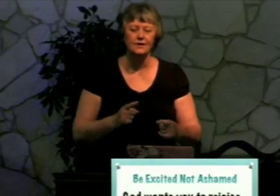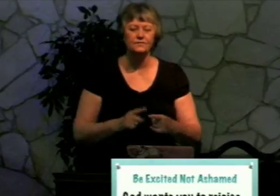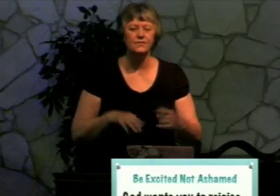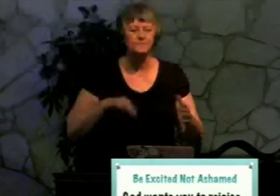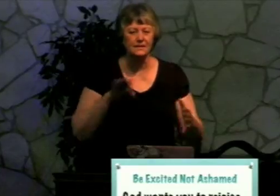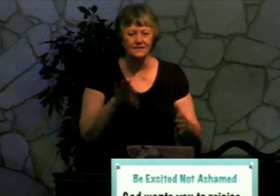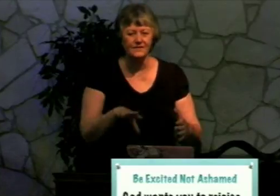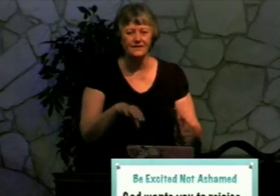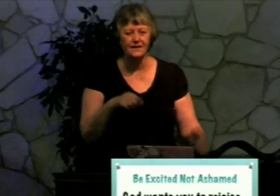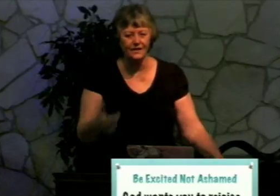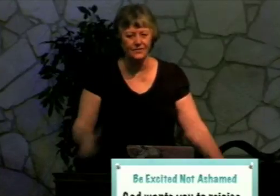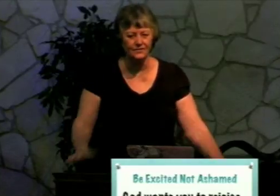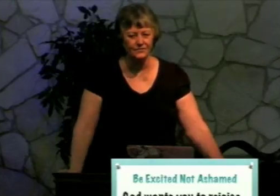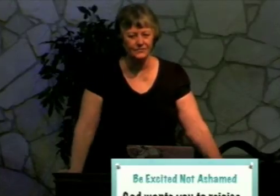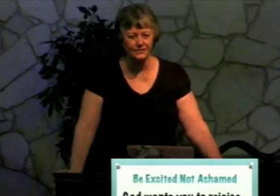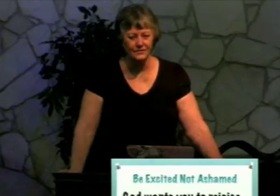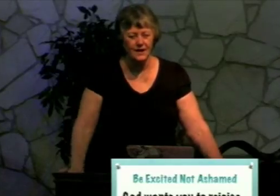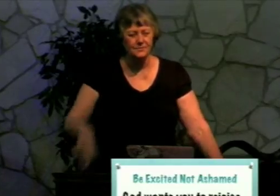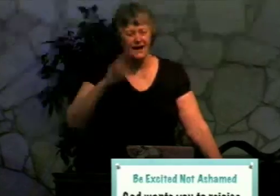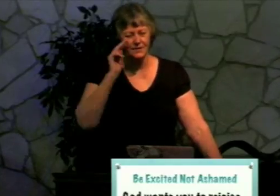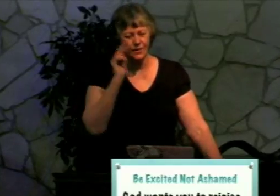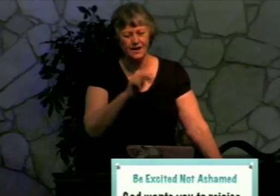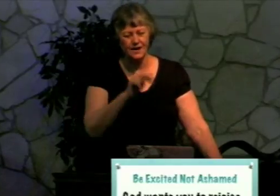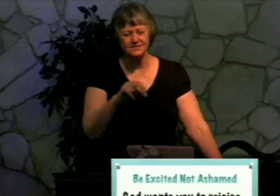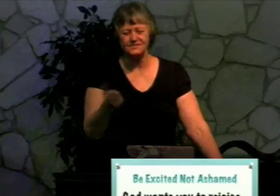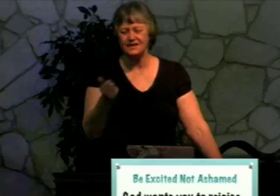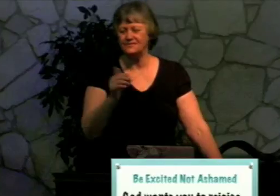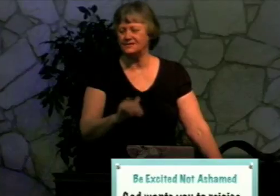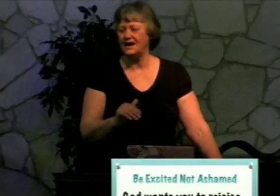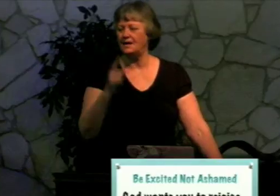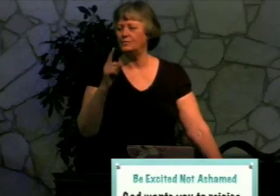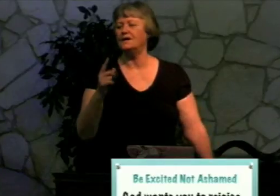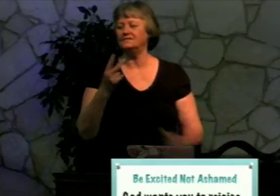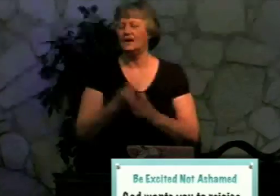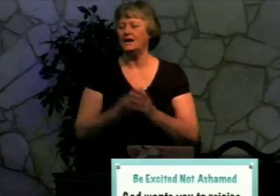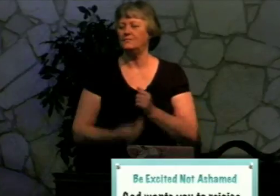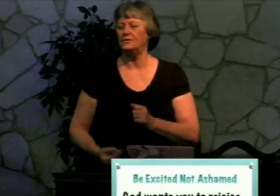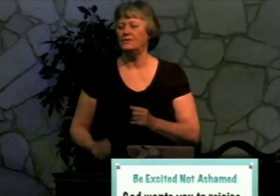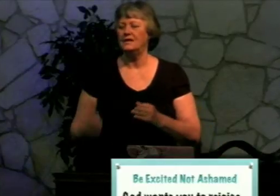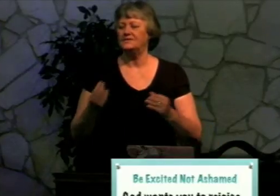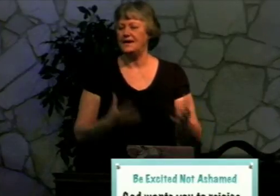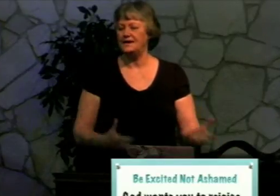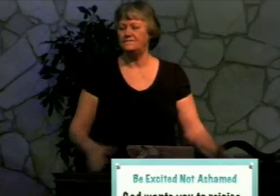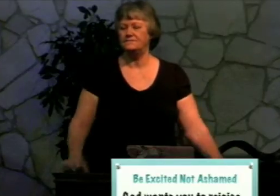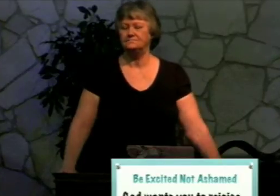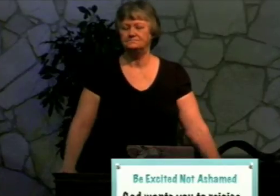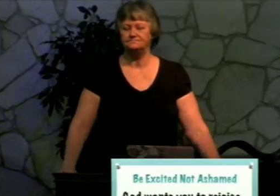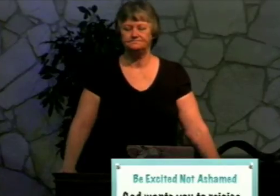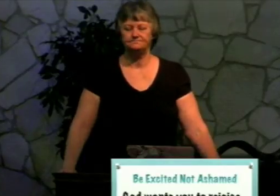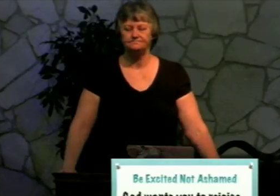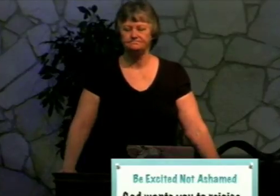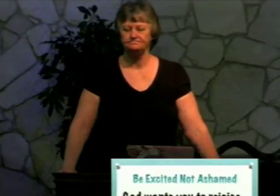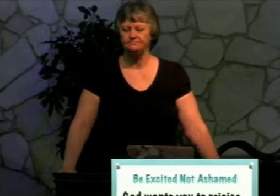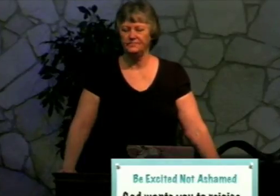for the benefit of others. But I watched this the other night, and one couple gave